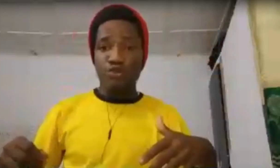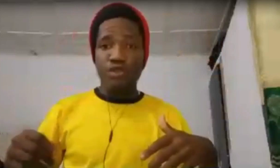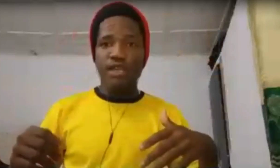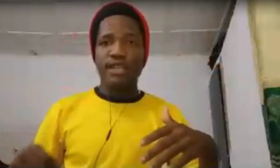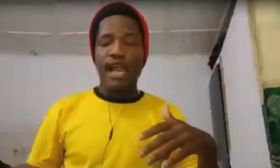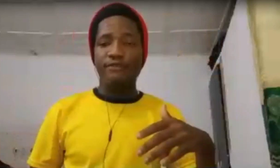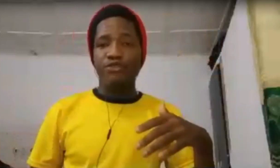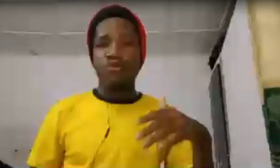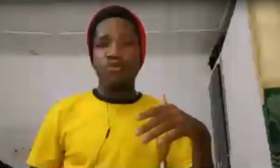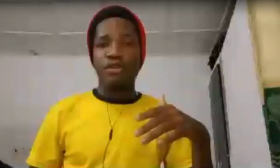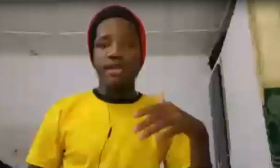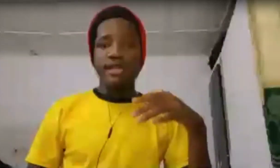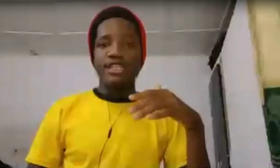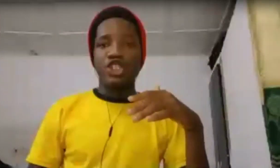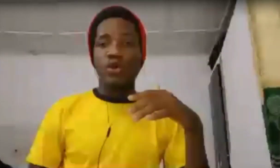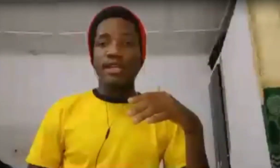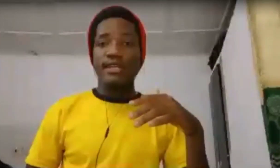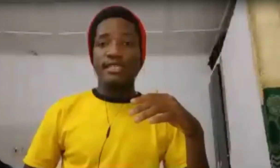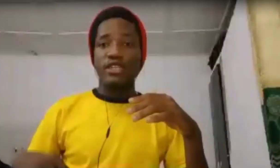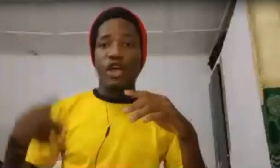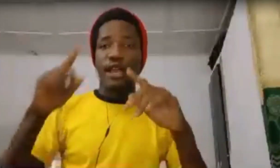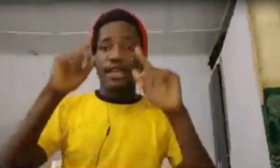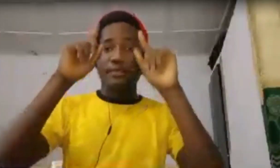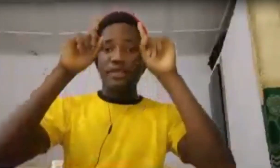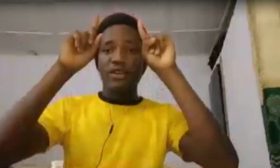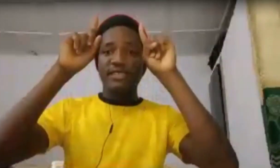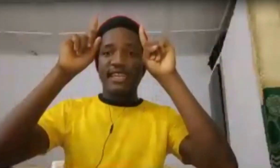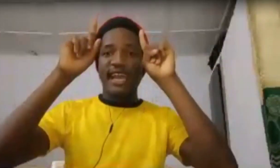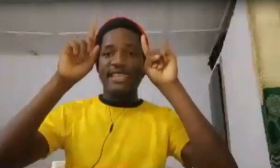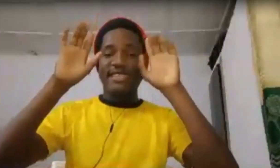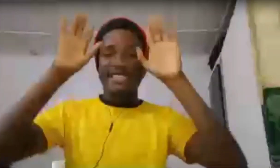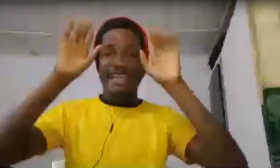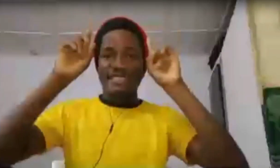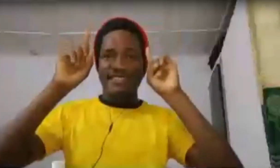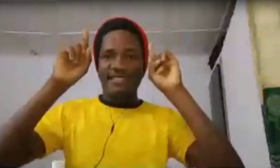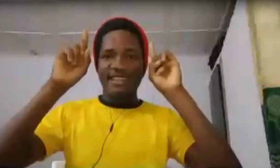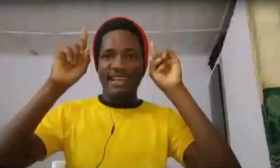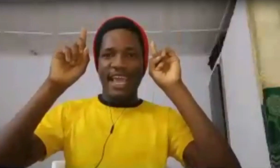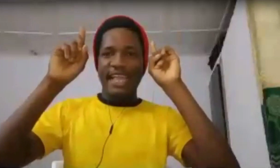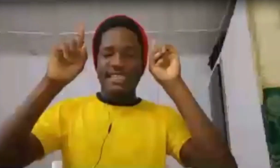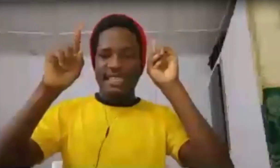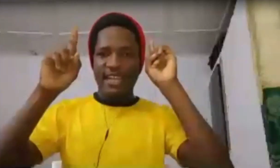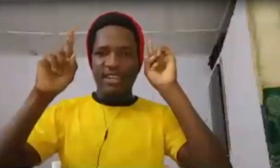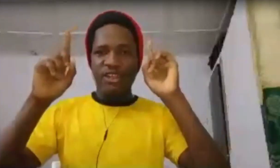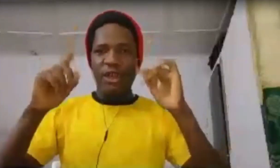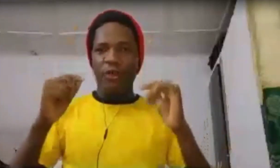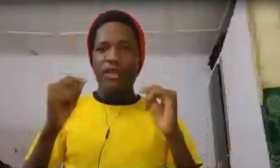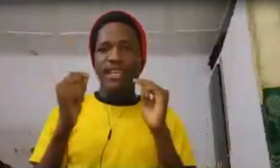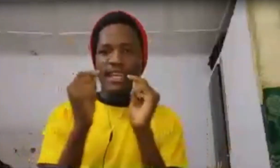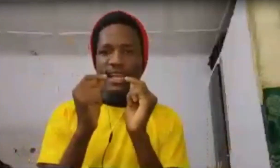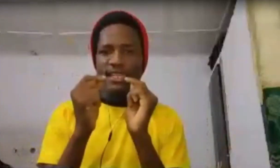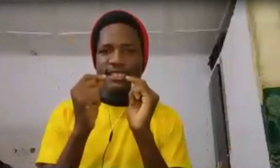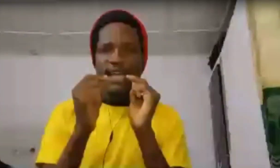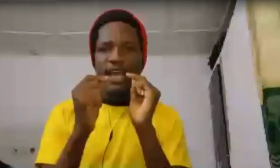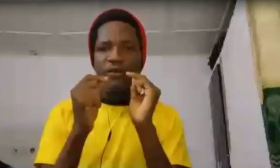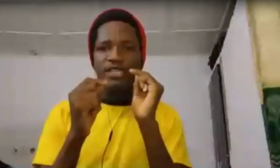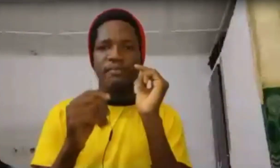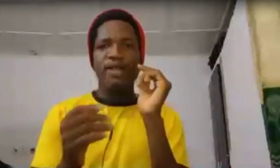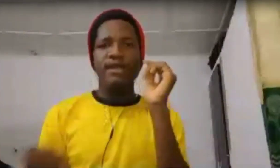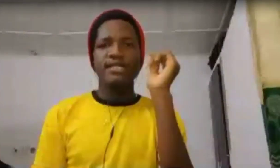afternoon, the sun is in the middle of the sky. It is standing. We indicate that in sign language by